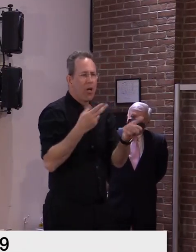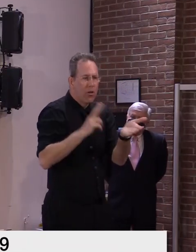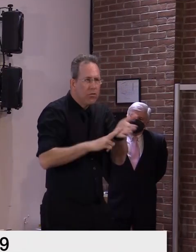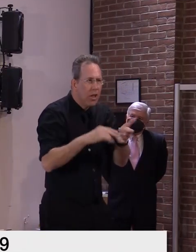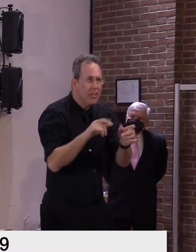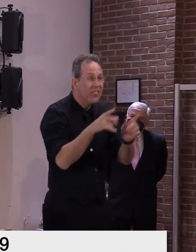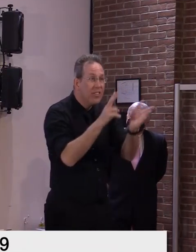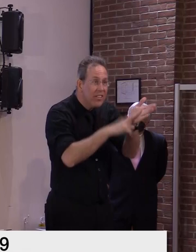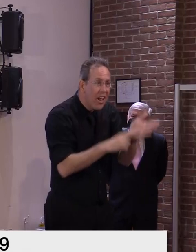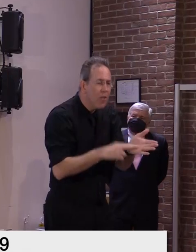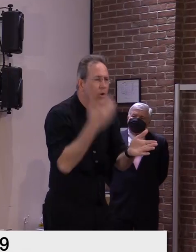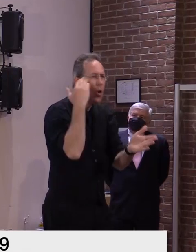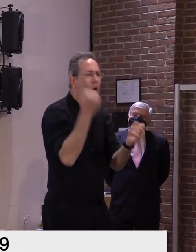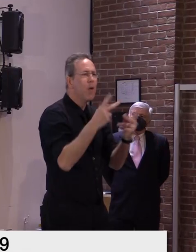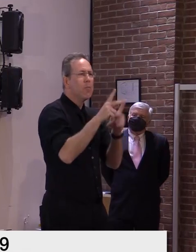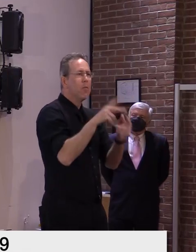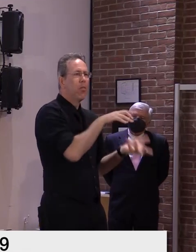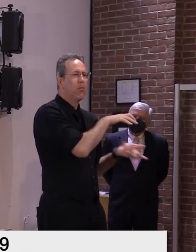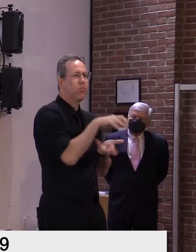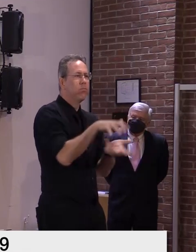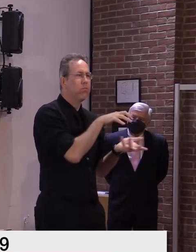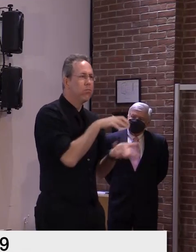New Hampshire opened it up to a